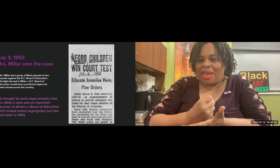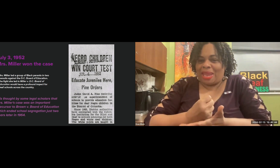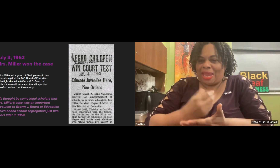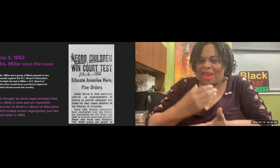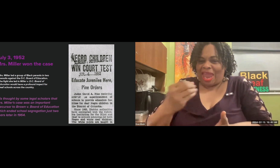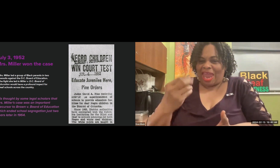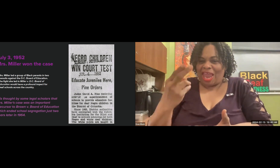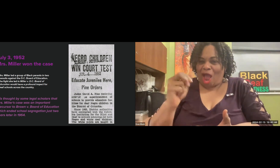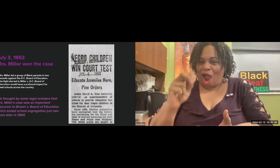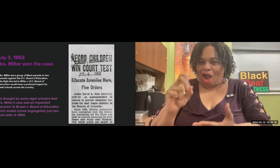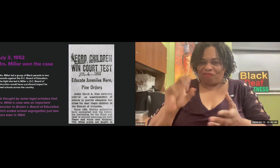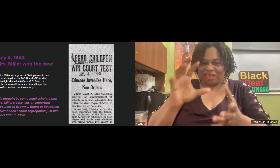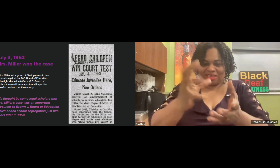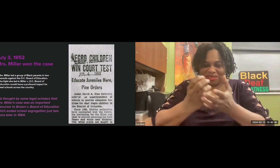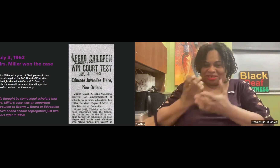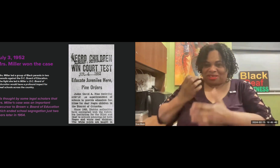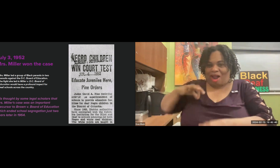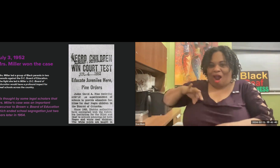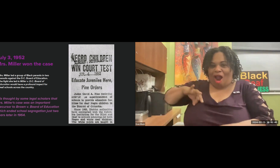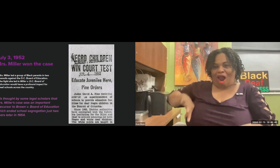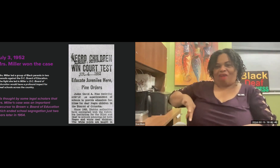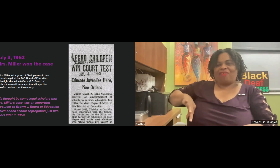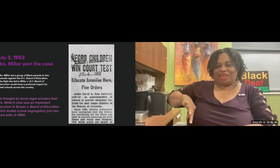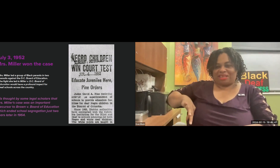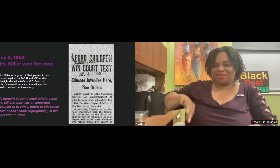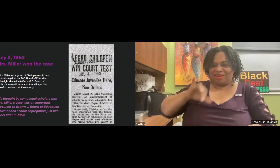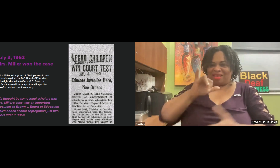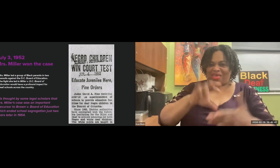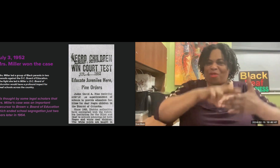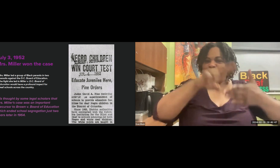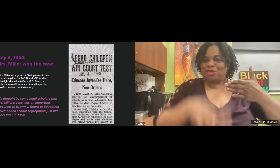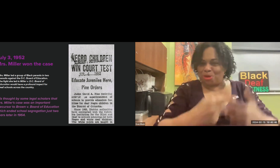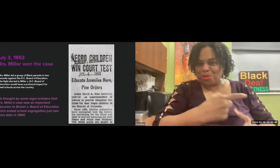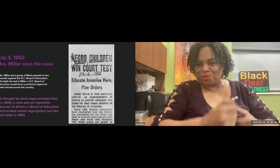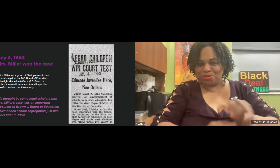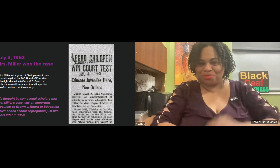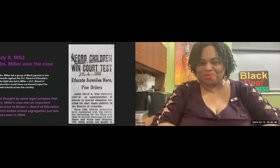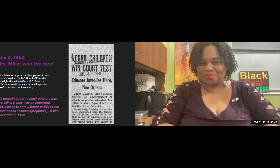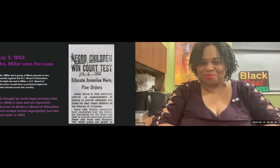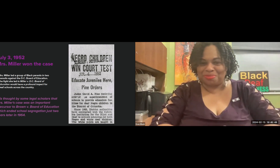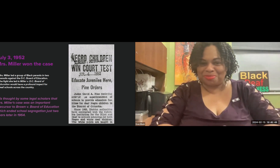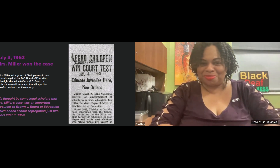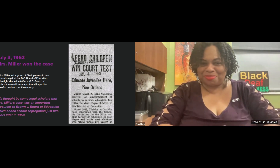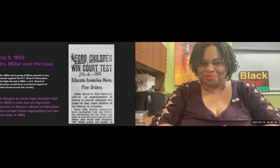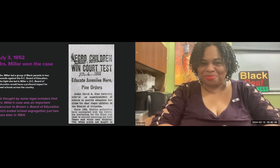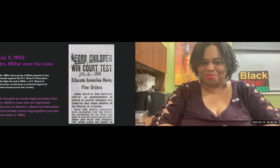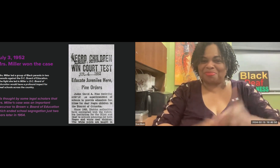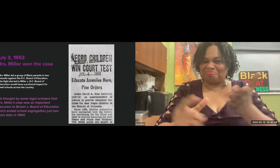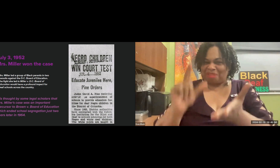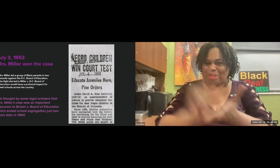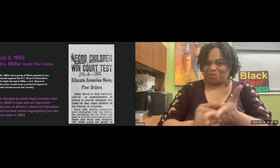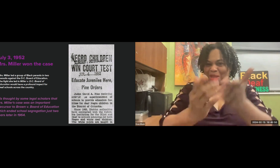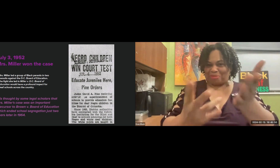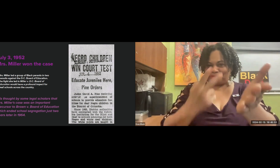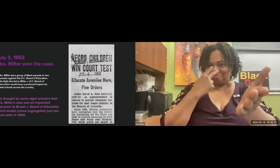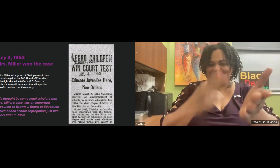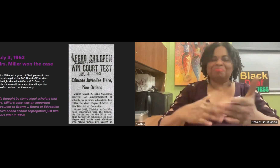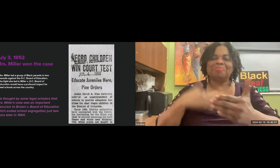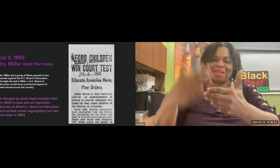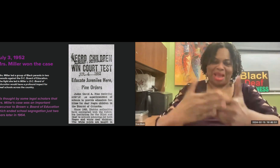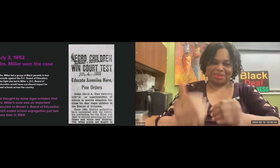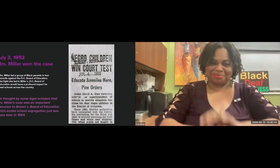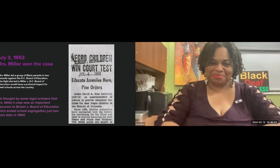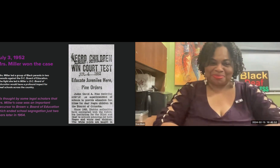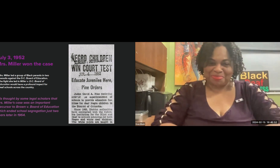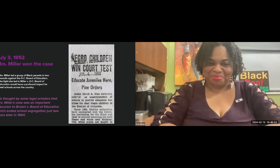Board of Education, they were able to harvest and to benefit and reap the rewards as a result of her